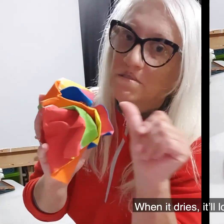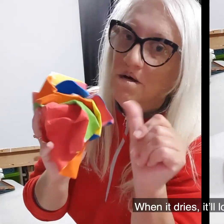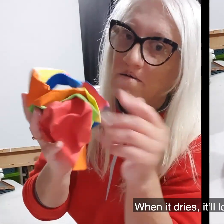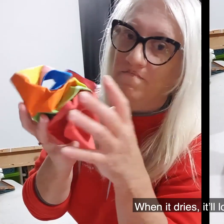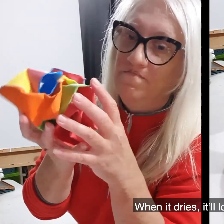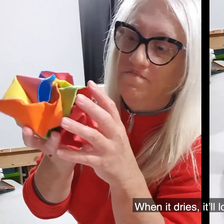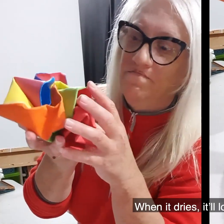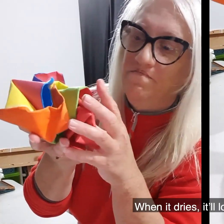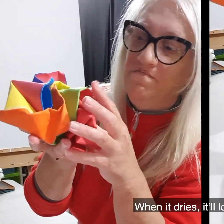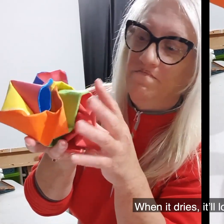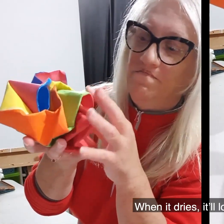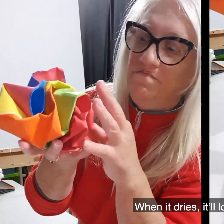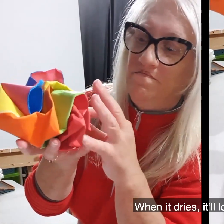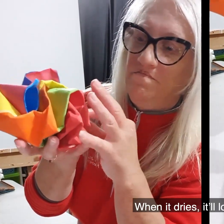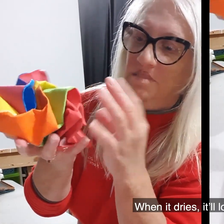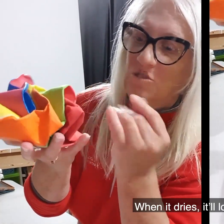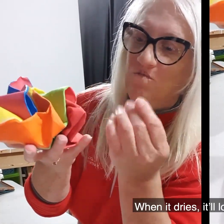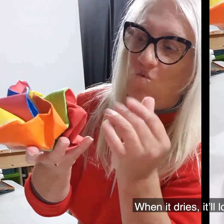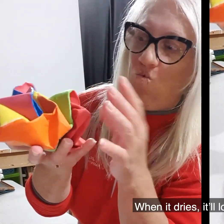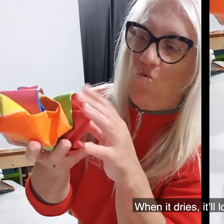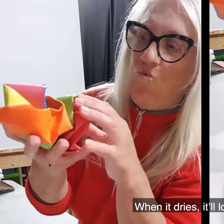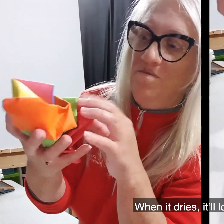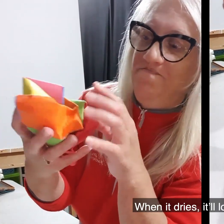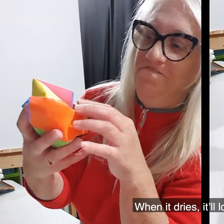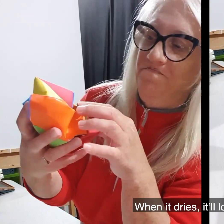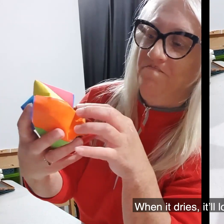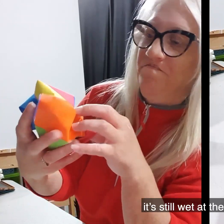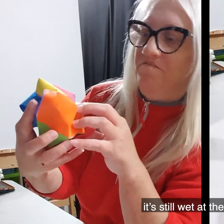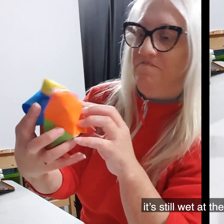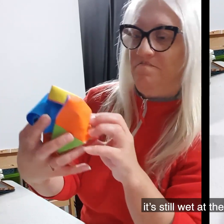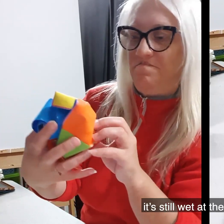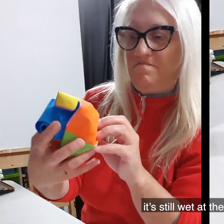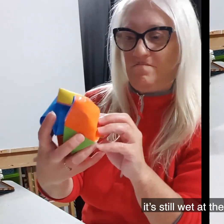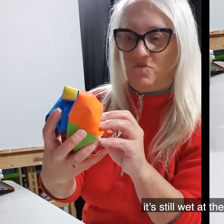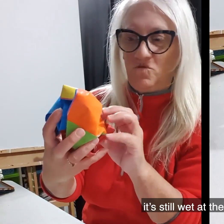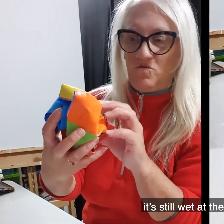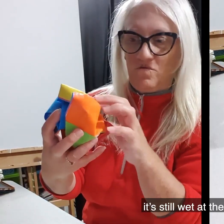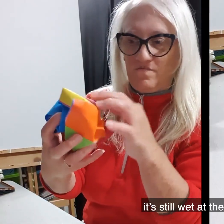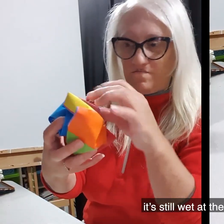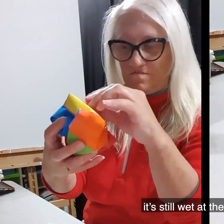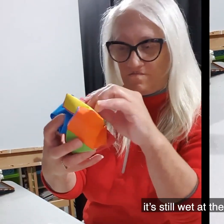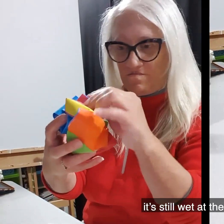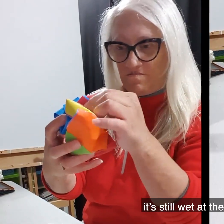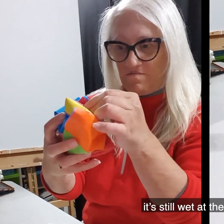When it dries, it'll look better. It's still wet at the moment.